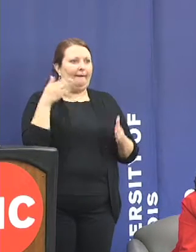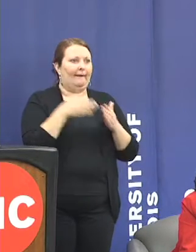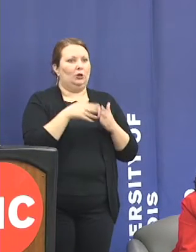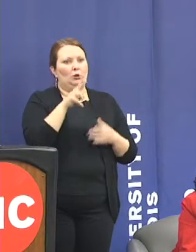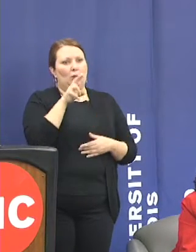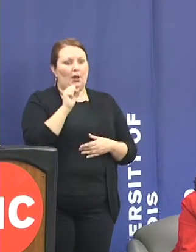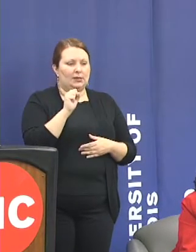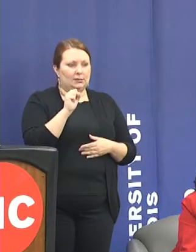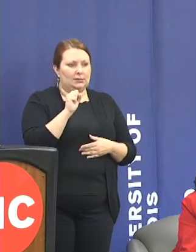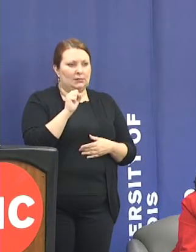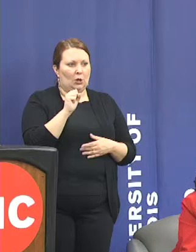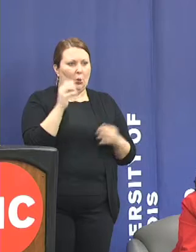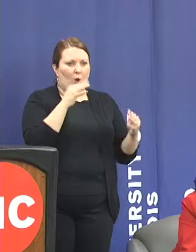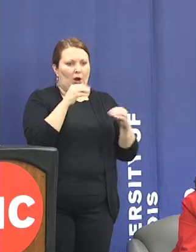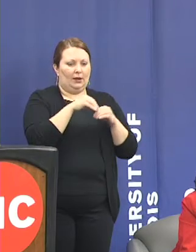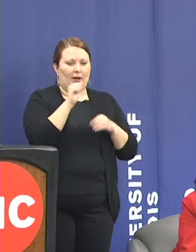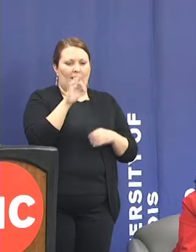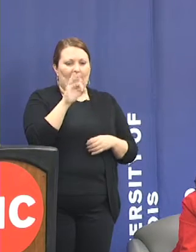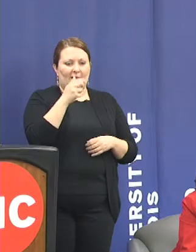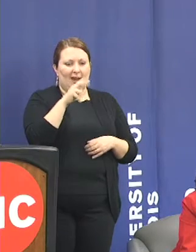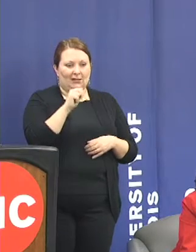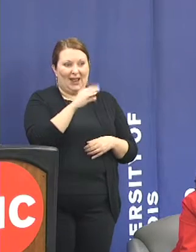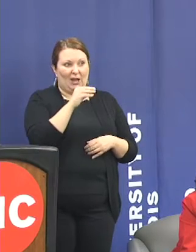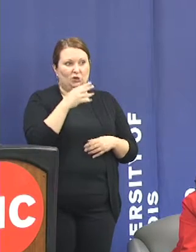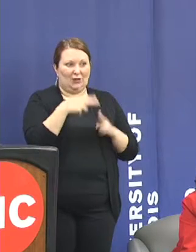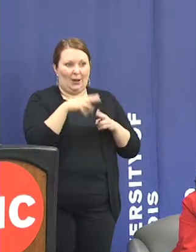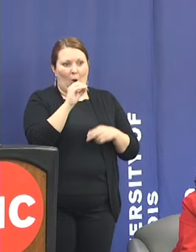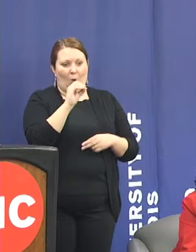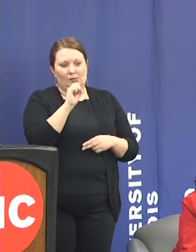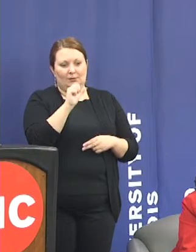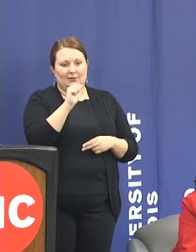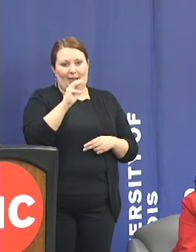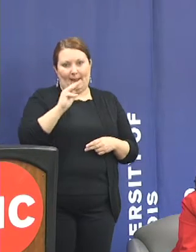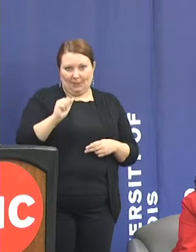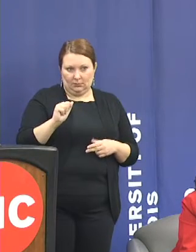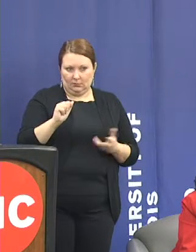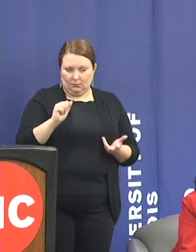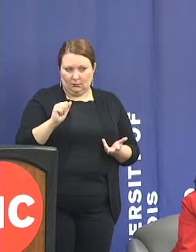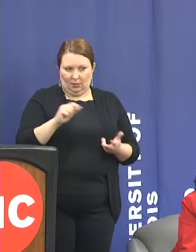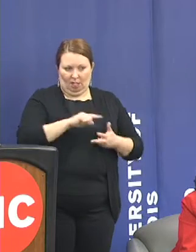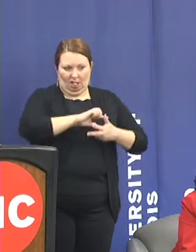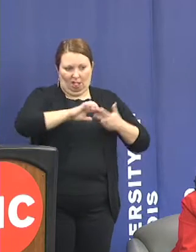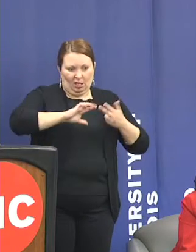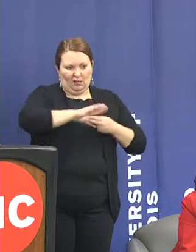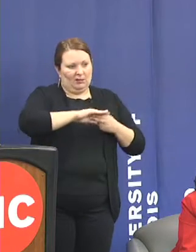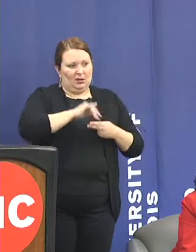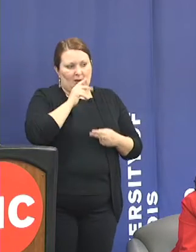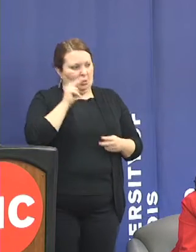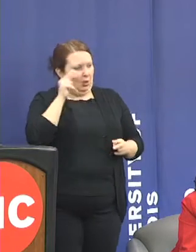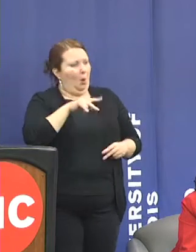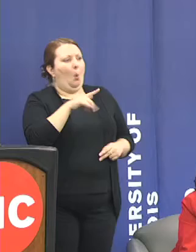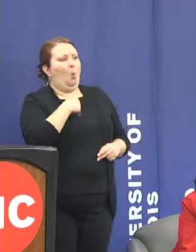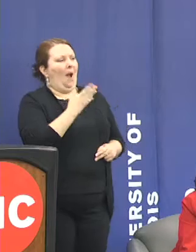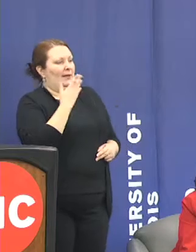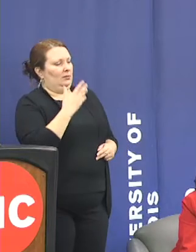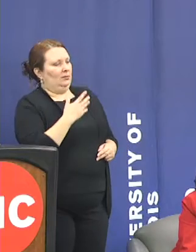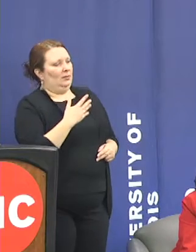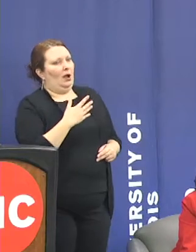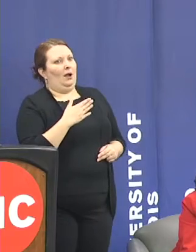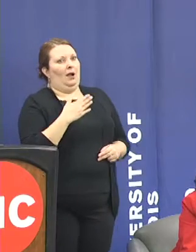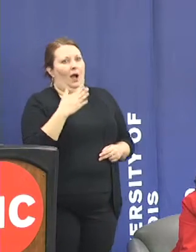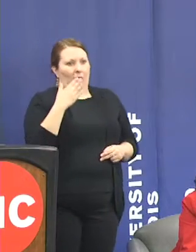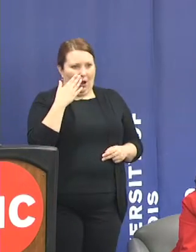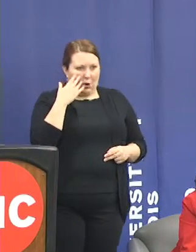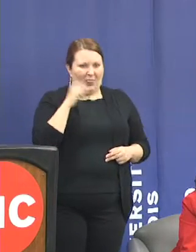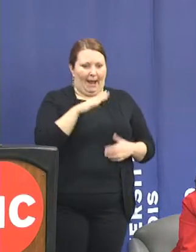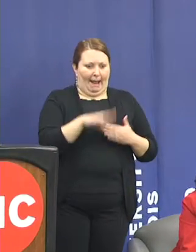the U.S. war in Afghanistan and your name's Osama, you know, you're not going to be seen as a white person. And I know that adds